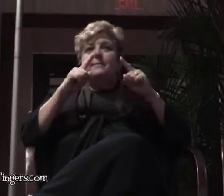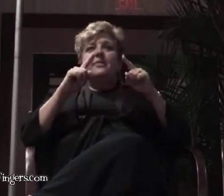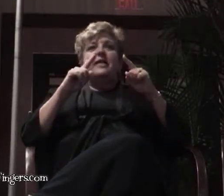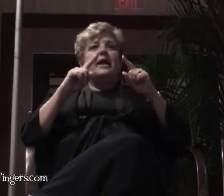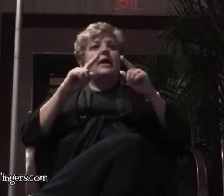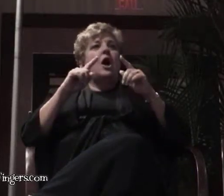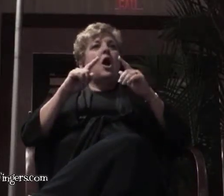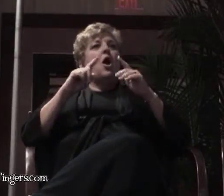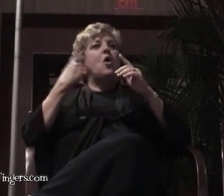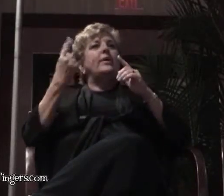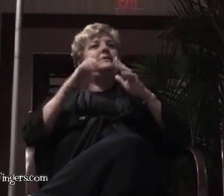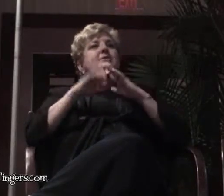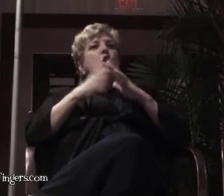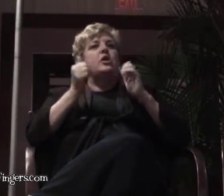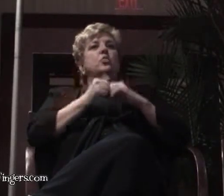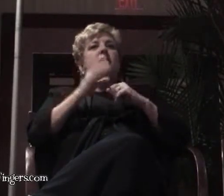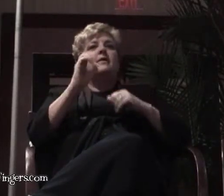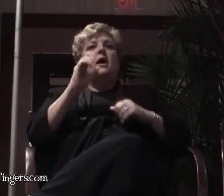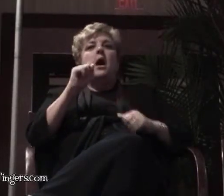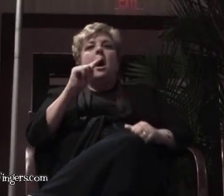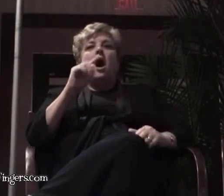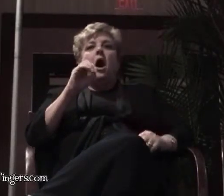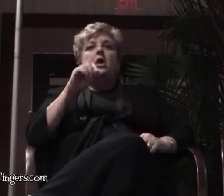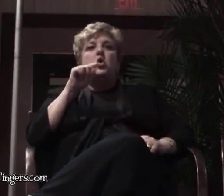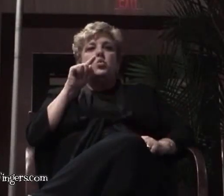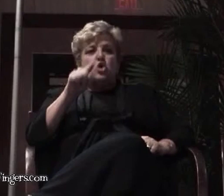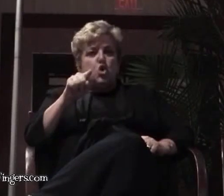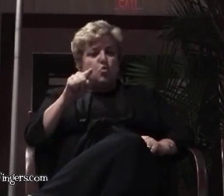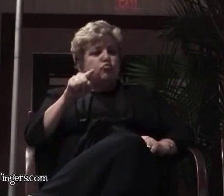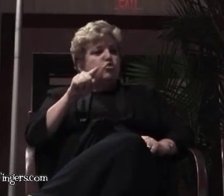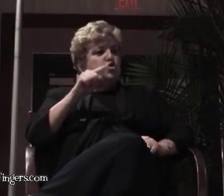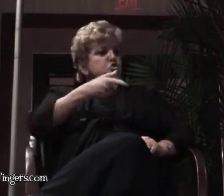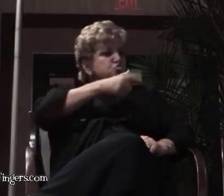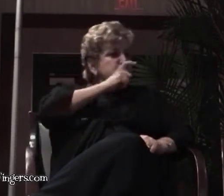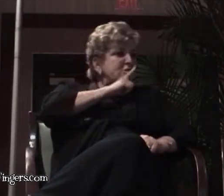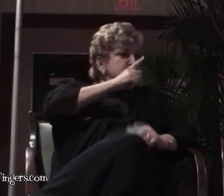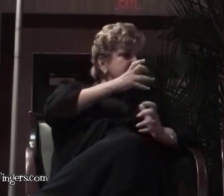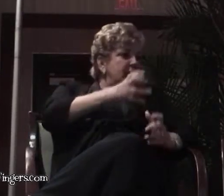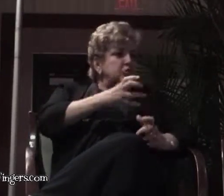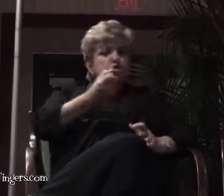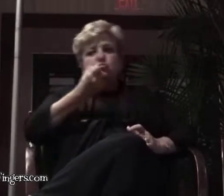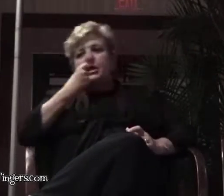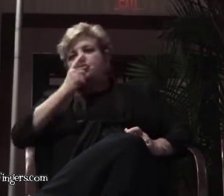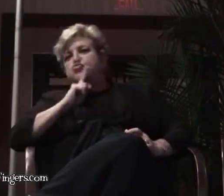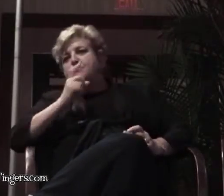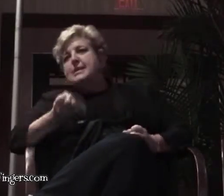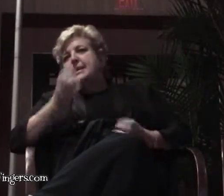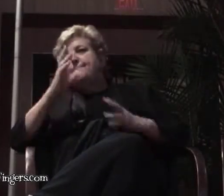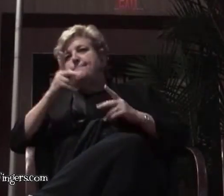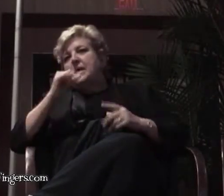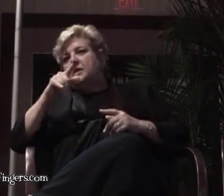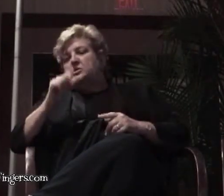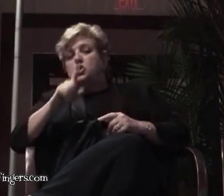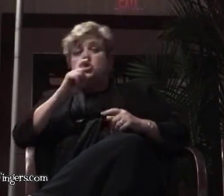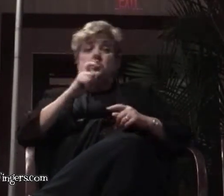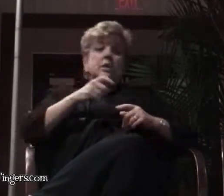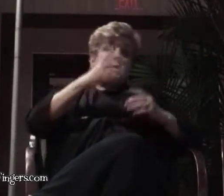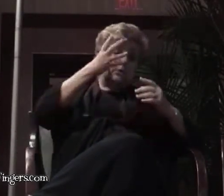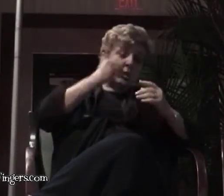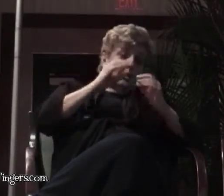you drink too much. Otto, you take too much medication. Otto, you need to get more rest. Otto, you need to get to work. Otto,